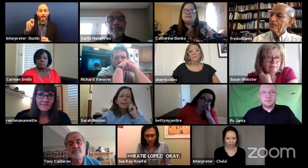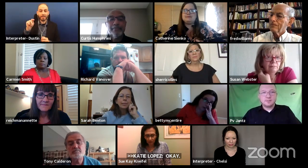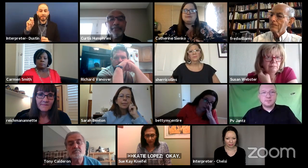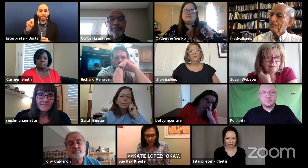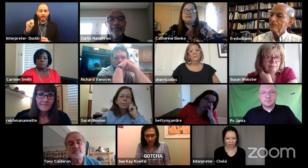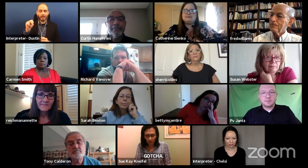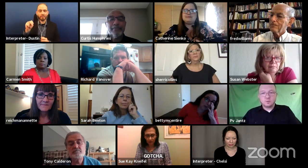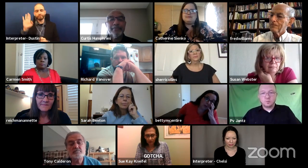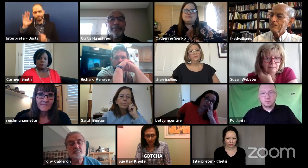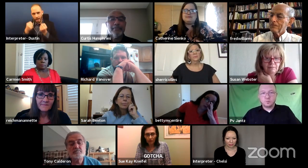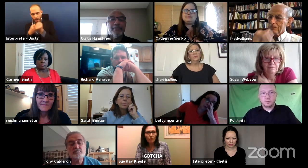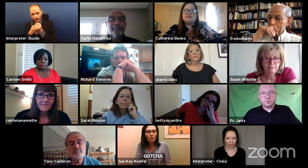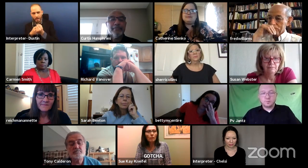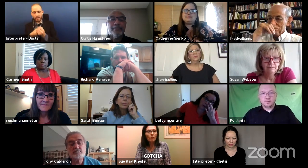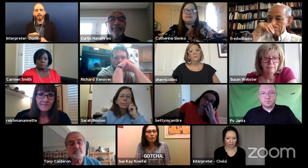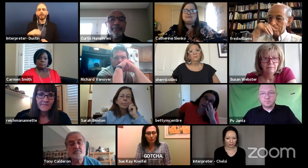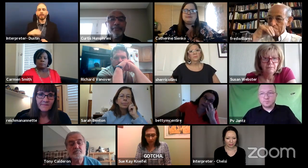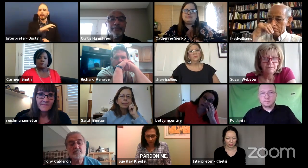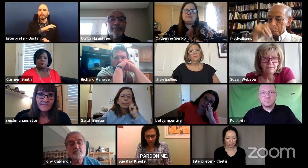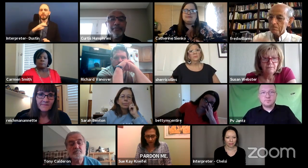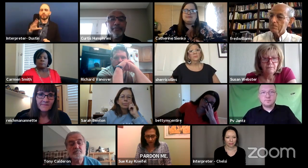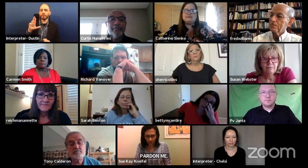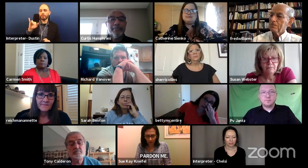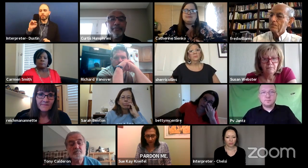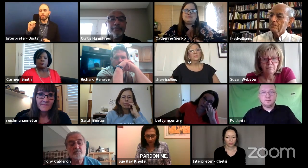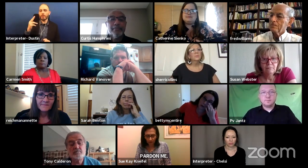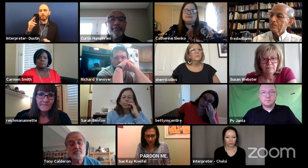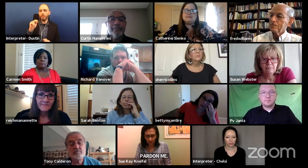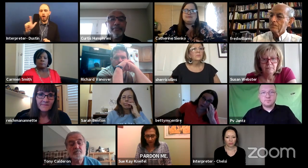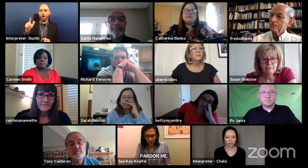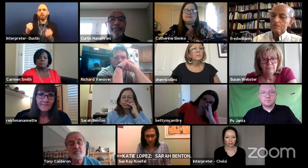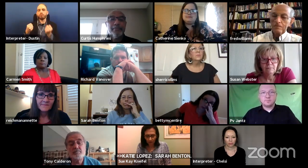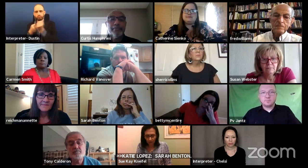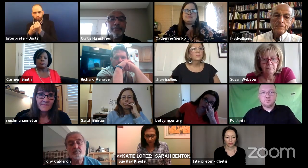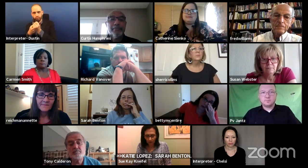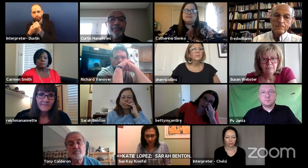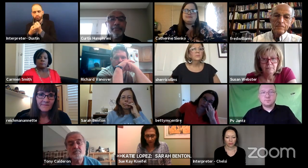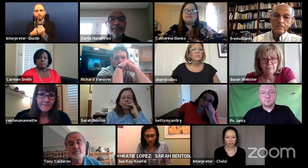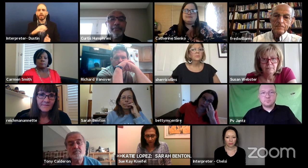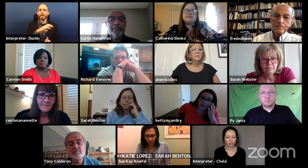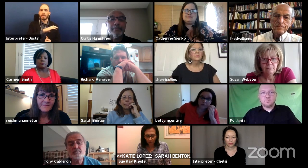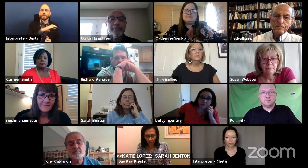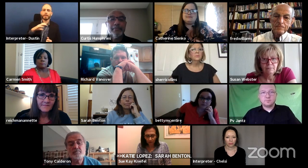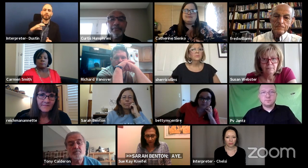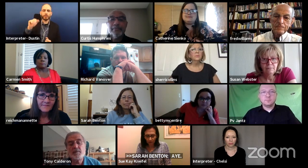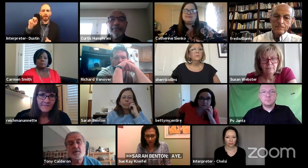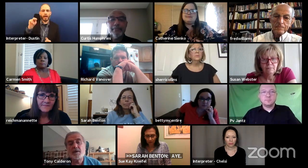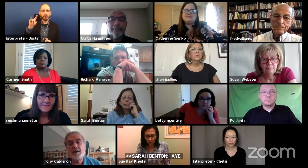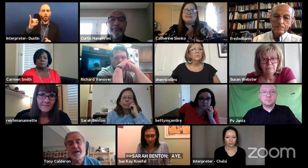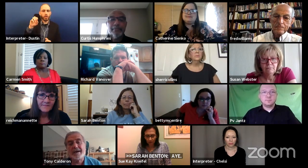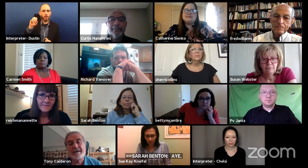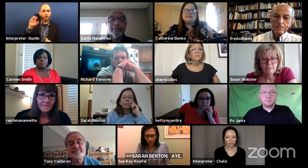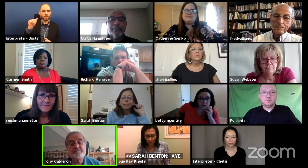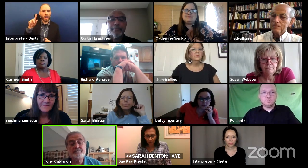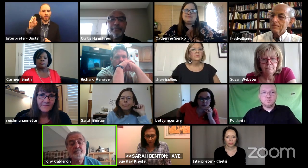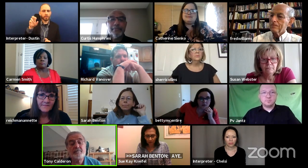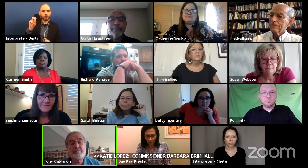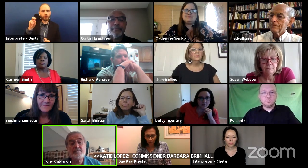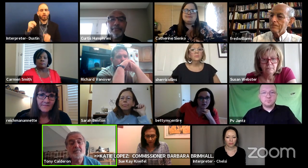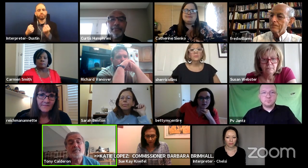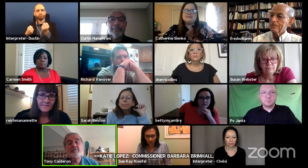Aye. Commissioner Barbara Brimhall, Aye. Commissioner Antonio Calderon,